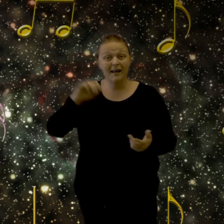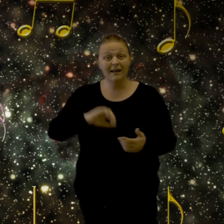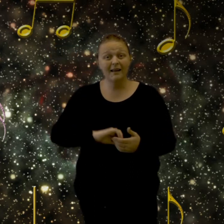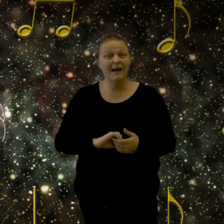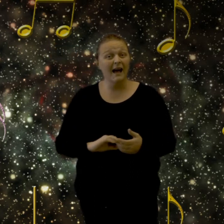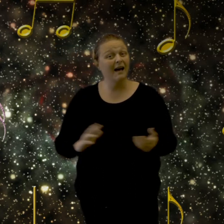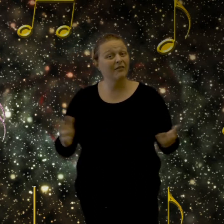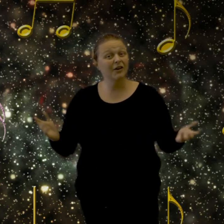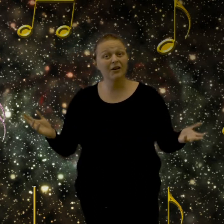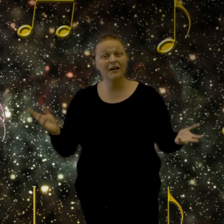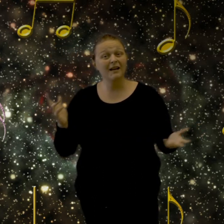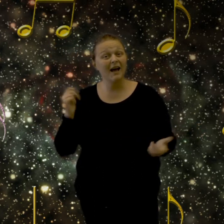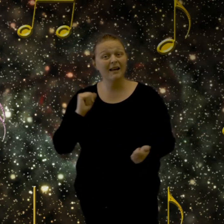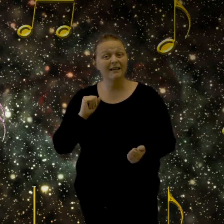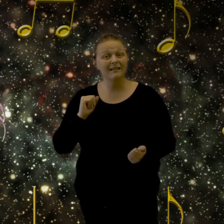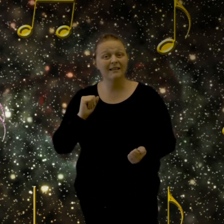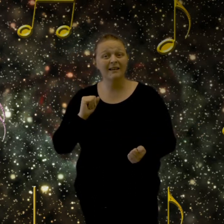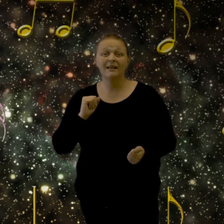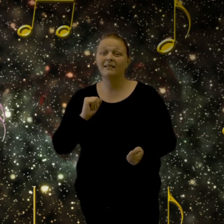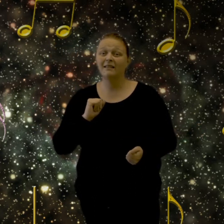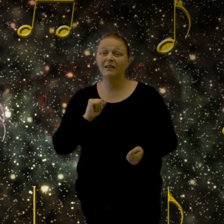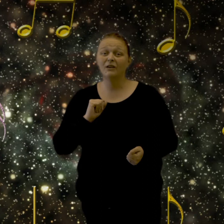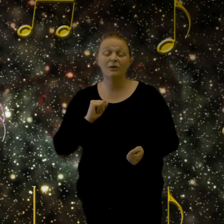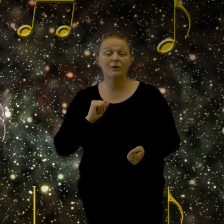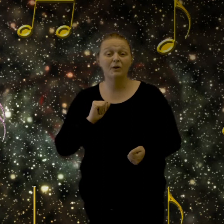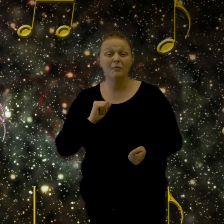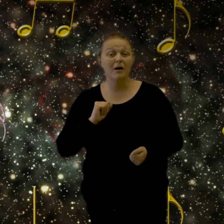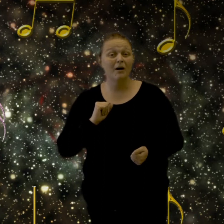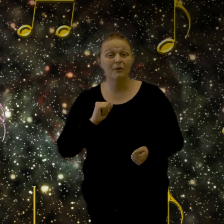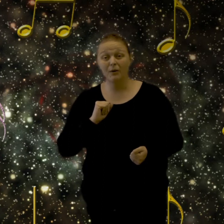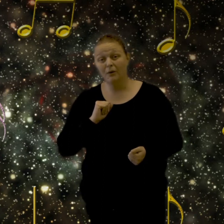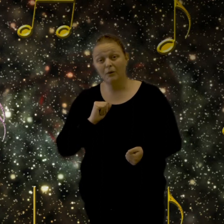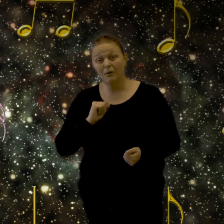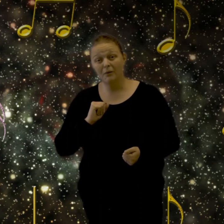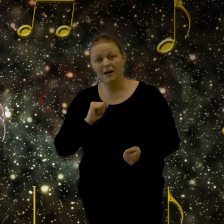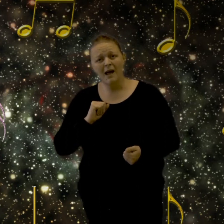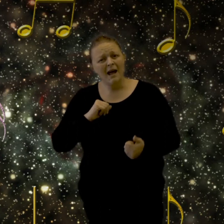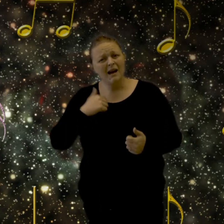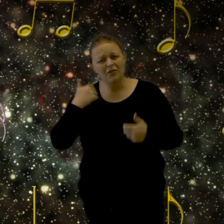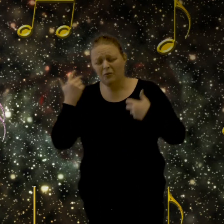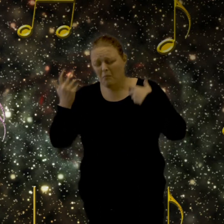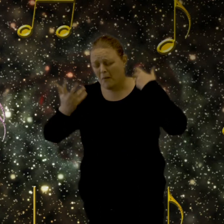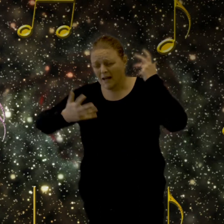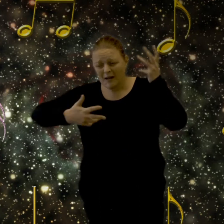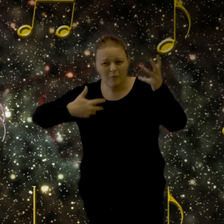goodbye, have a good night, see you tomorrow. And I'll just make up